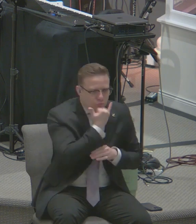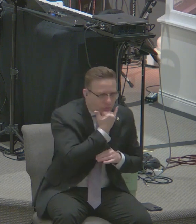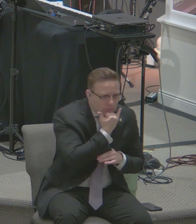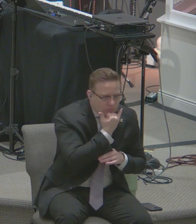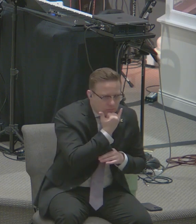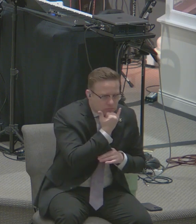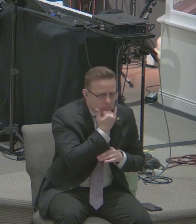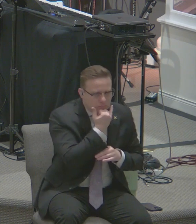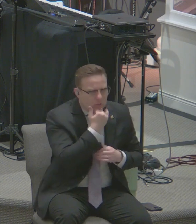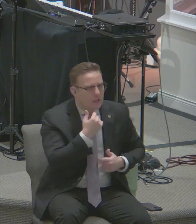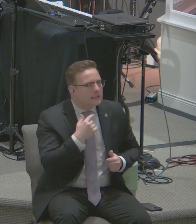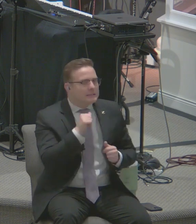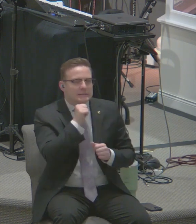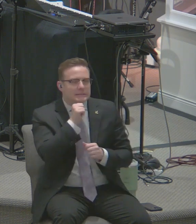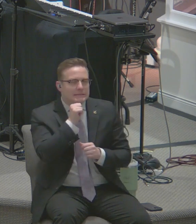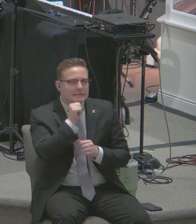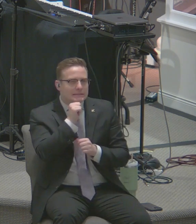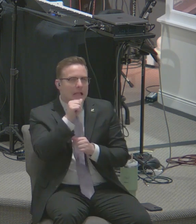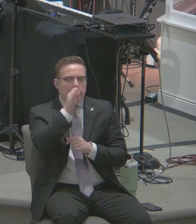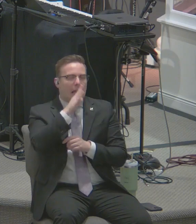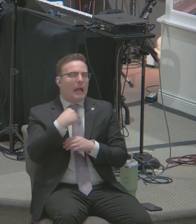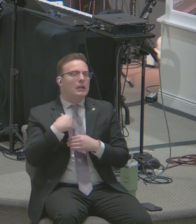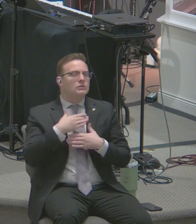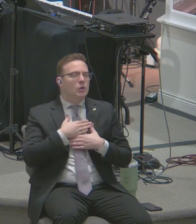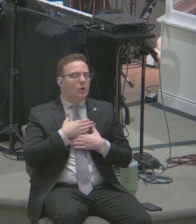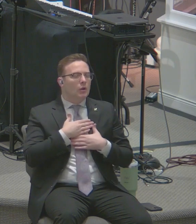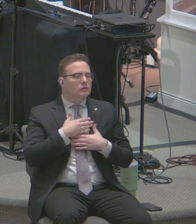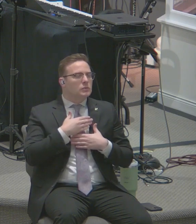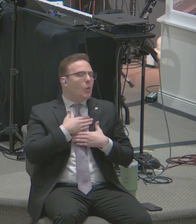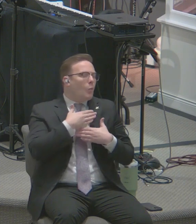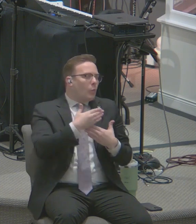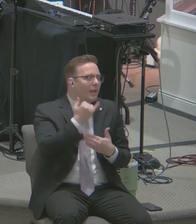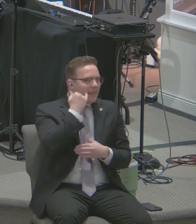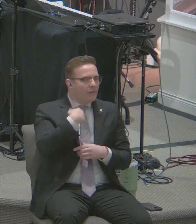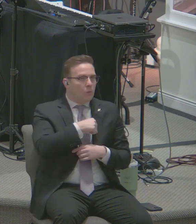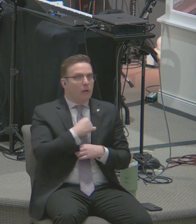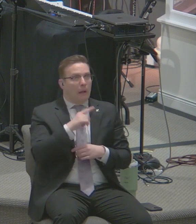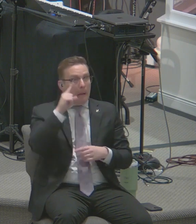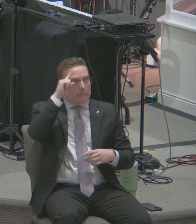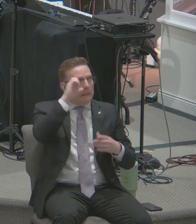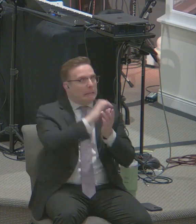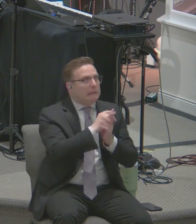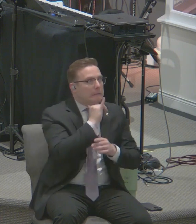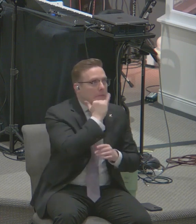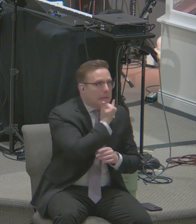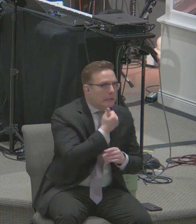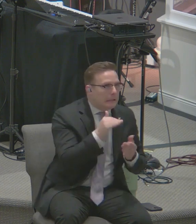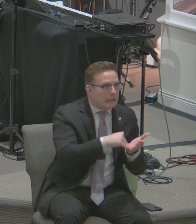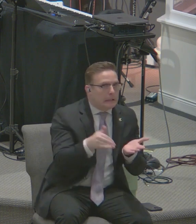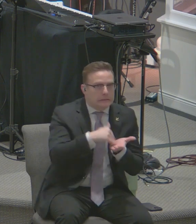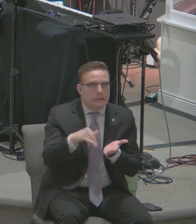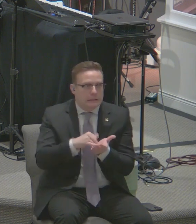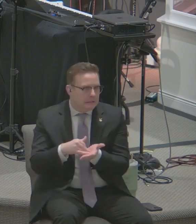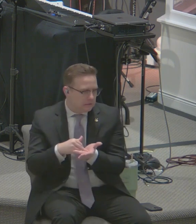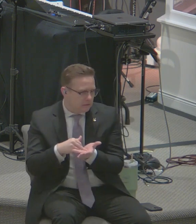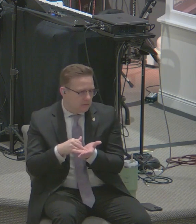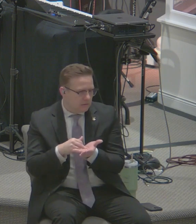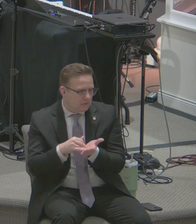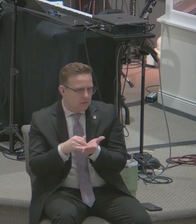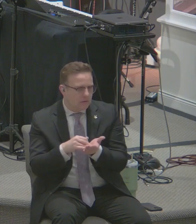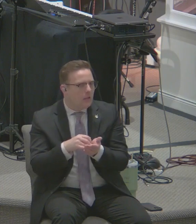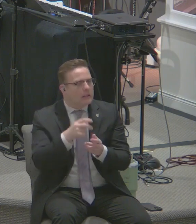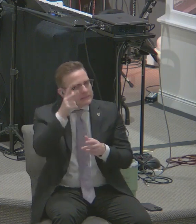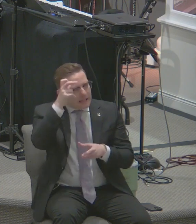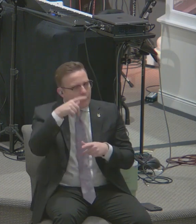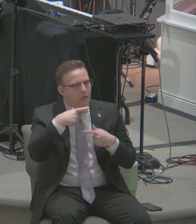schemes. It's not the will of God that we keep getting the wool pulled over our eyes over and over and over and over and going through the same gotcha schemes that the